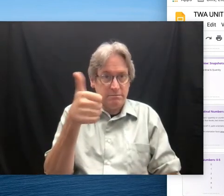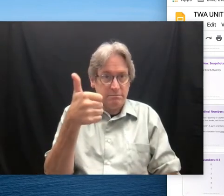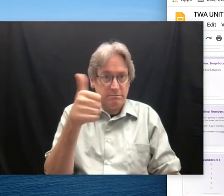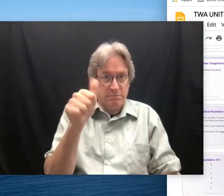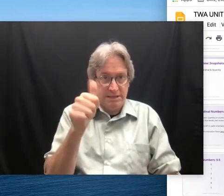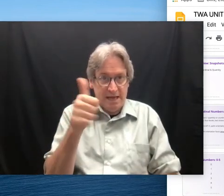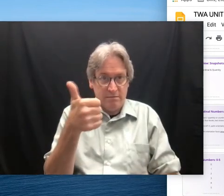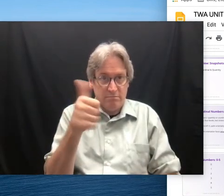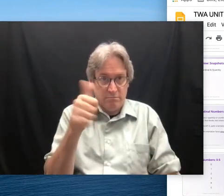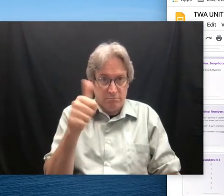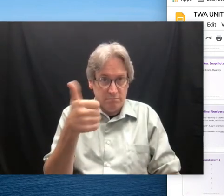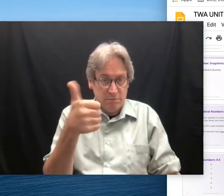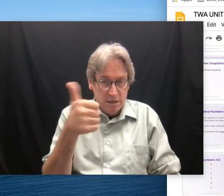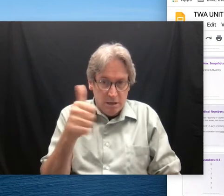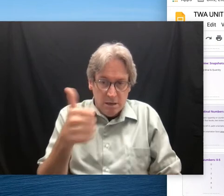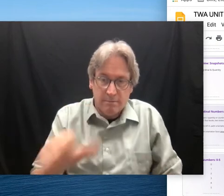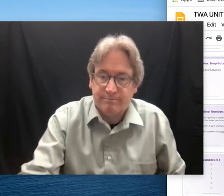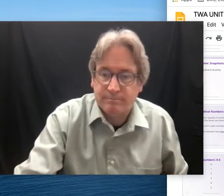this. 10.